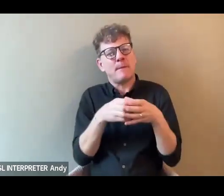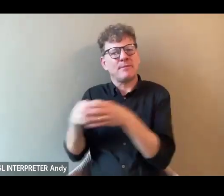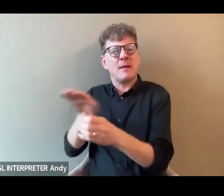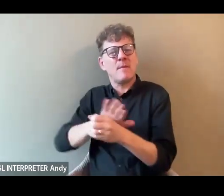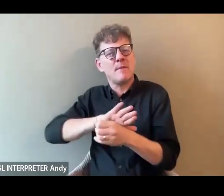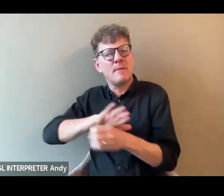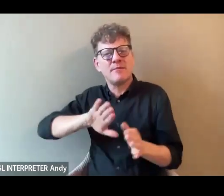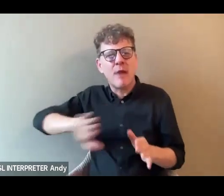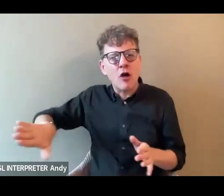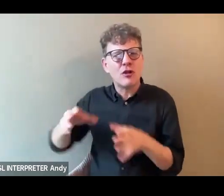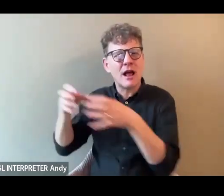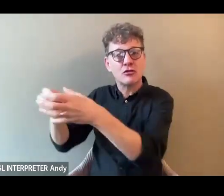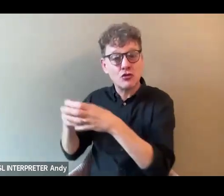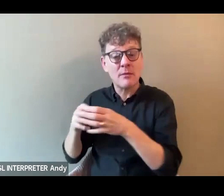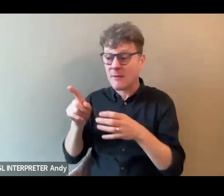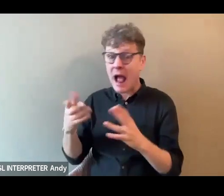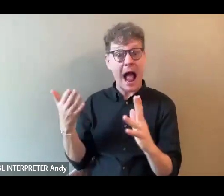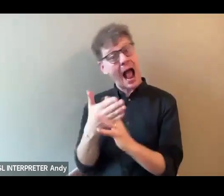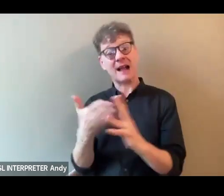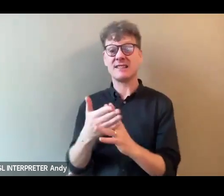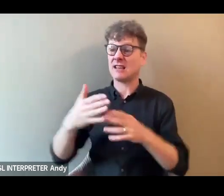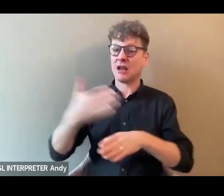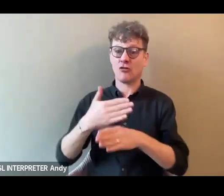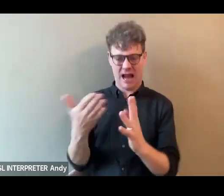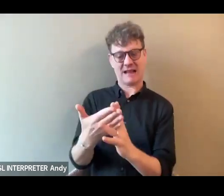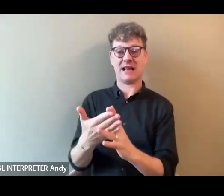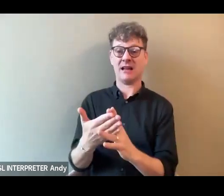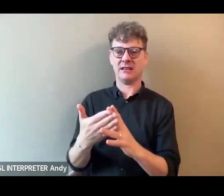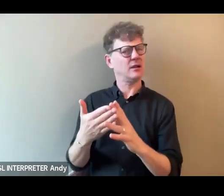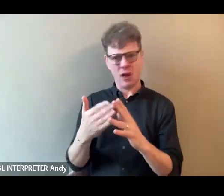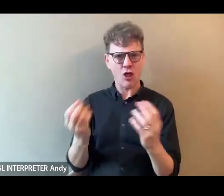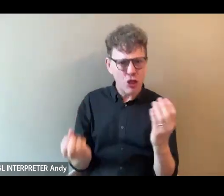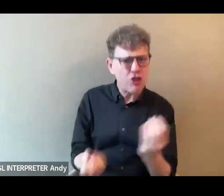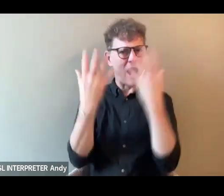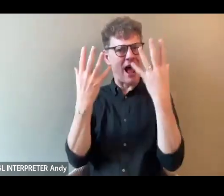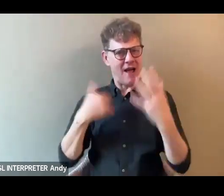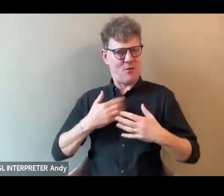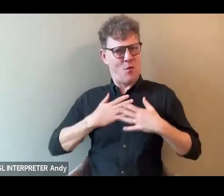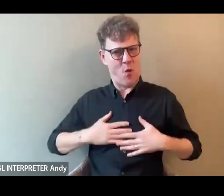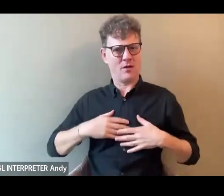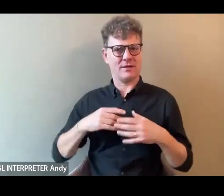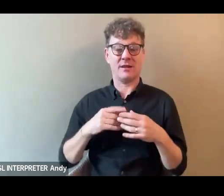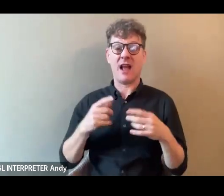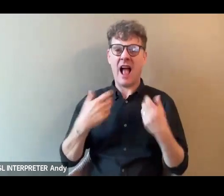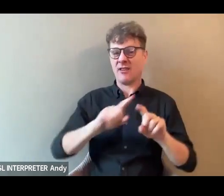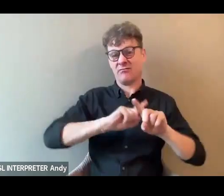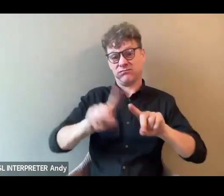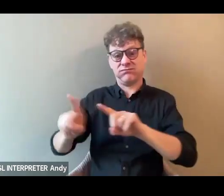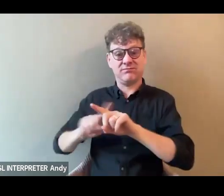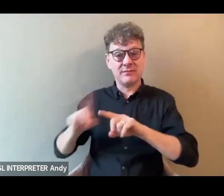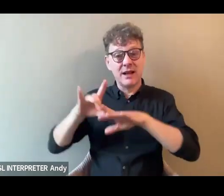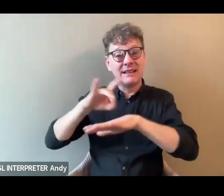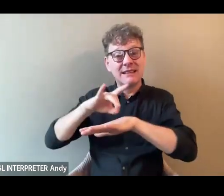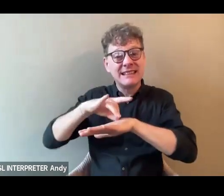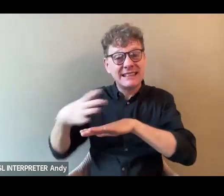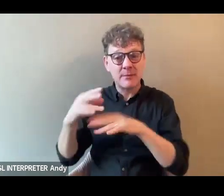people access a career, it's about helping people thrive in that career as well. We're interdisciplinary, so we